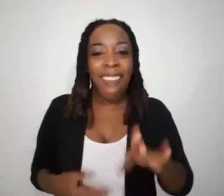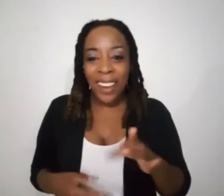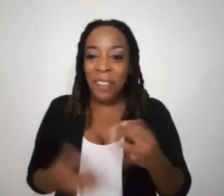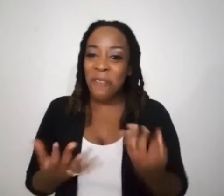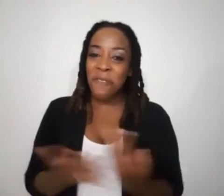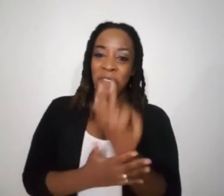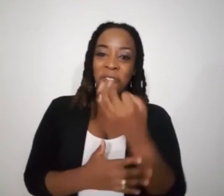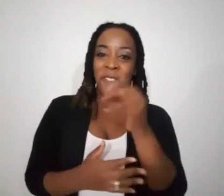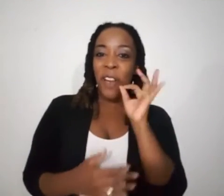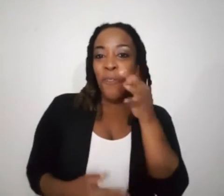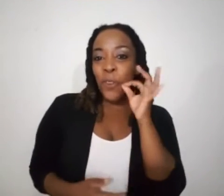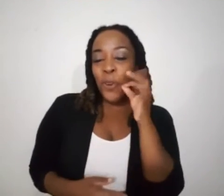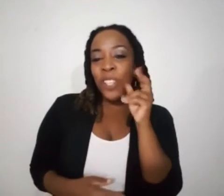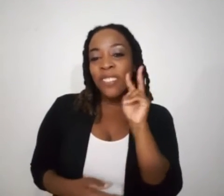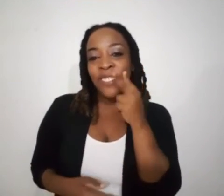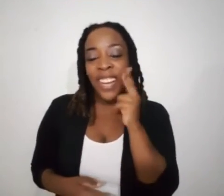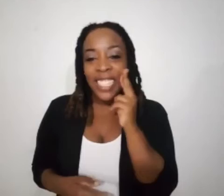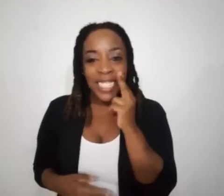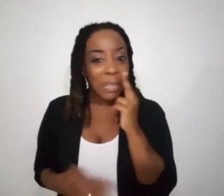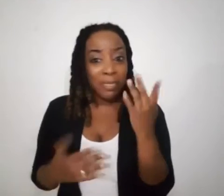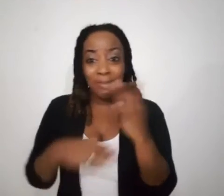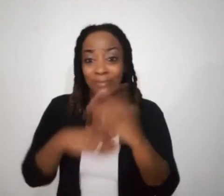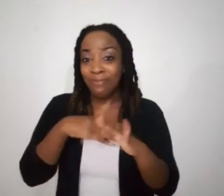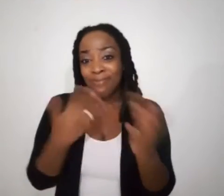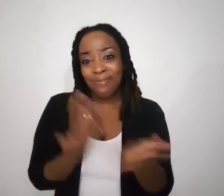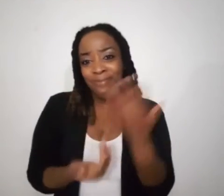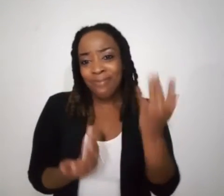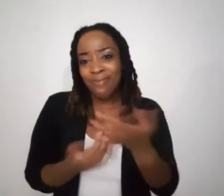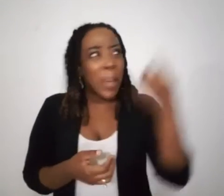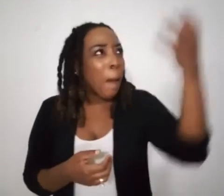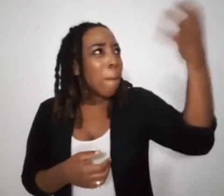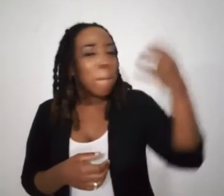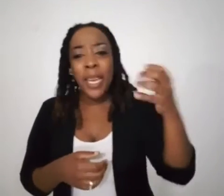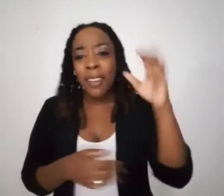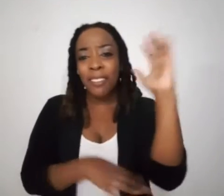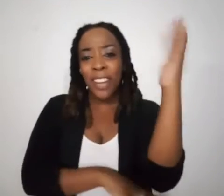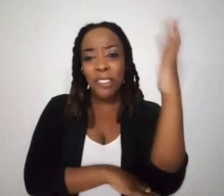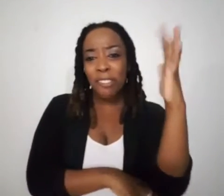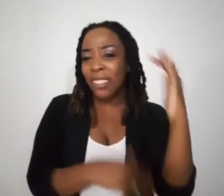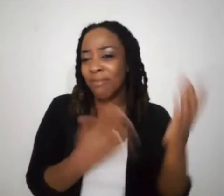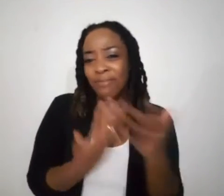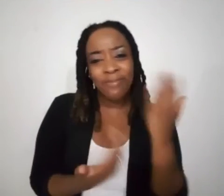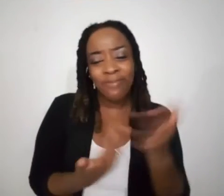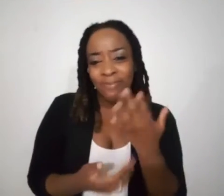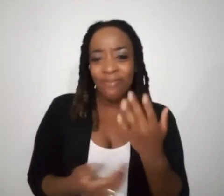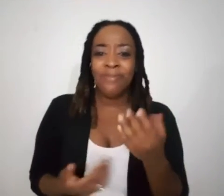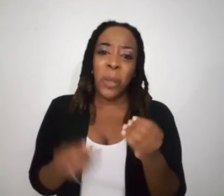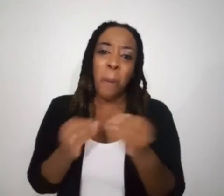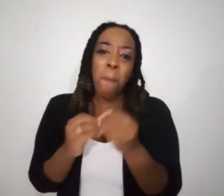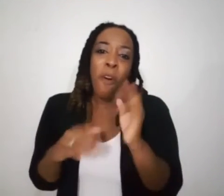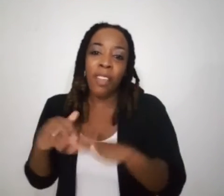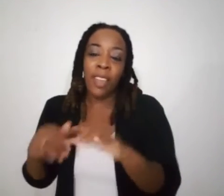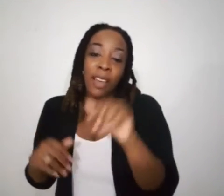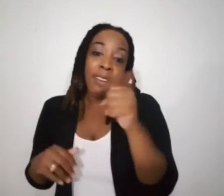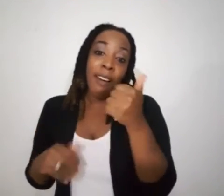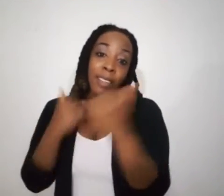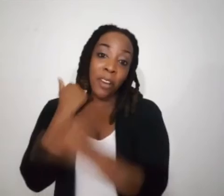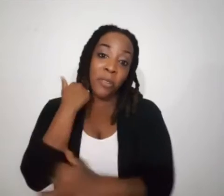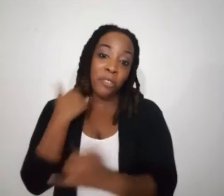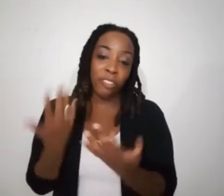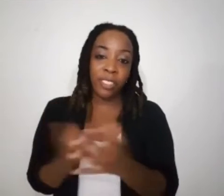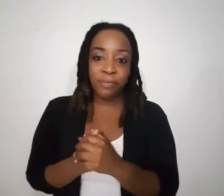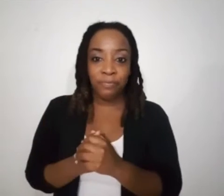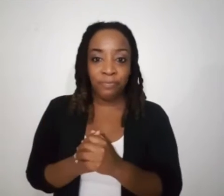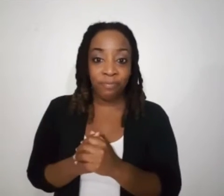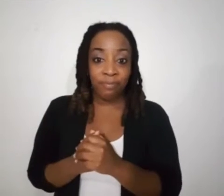and vegetables available to us more easily than in other countries. And this is what we want our children